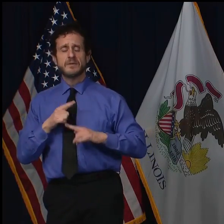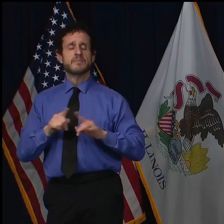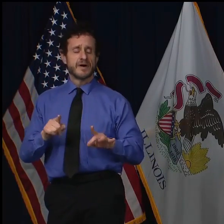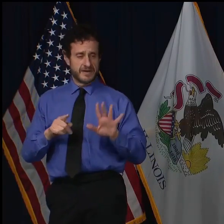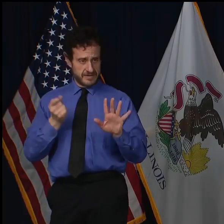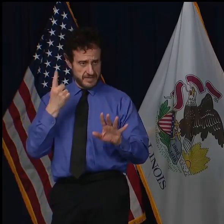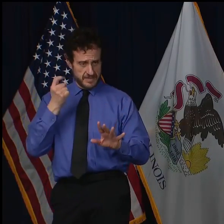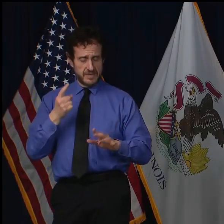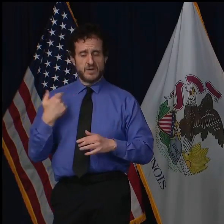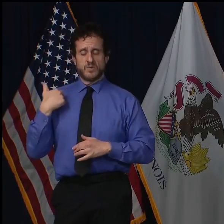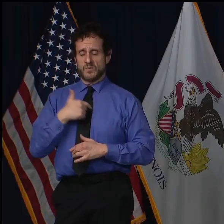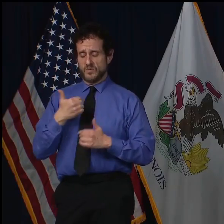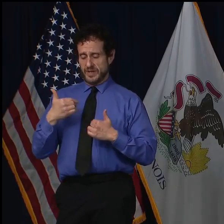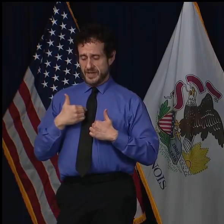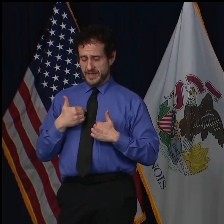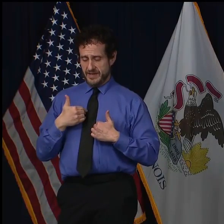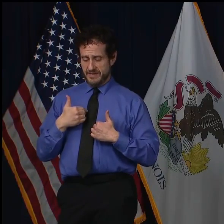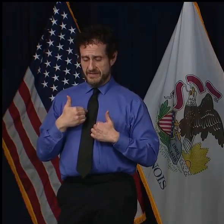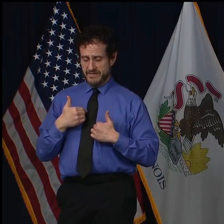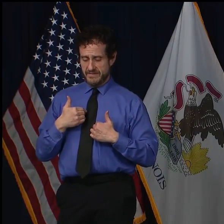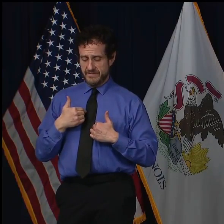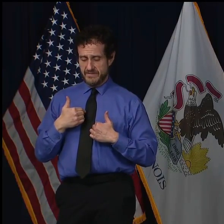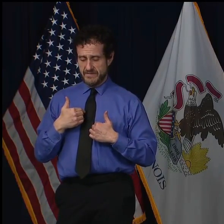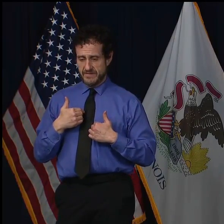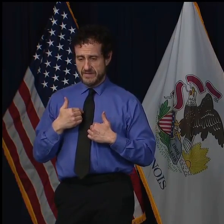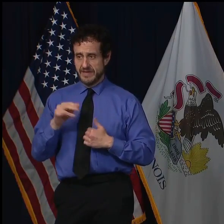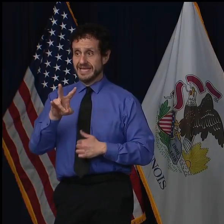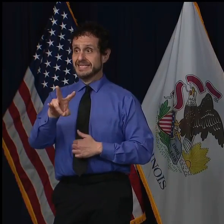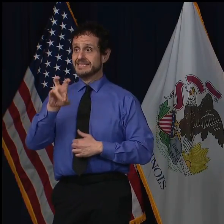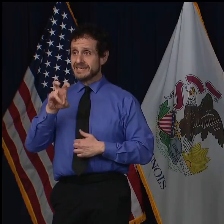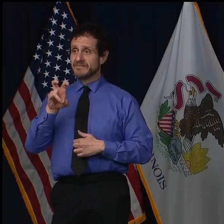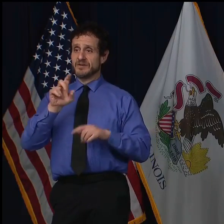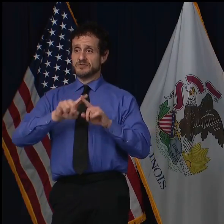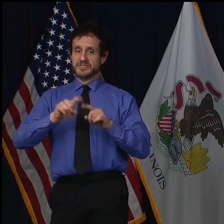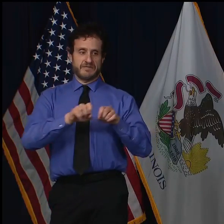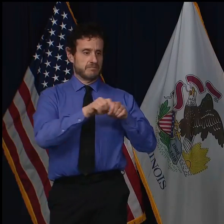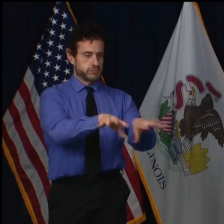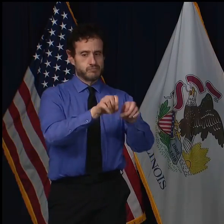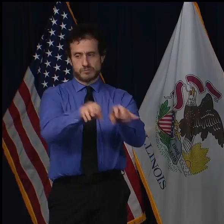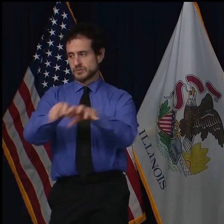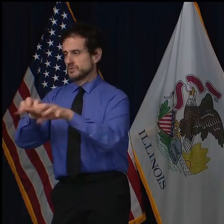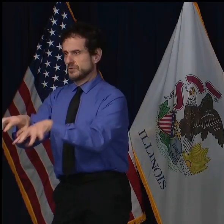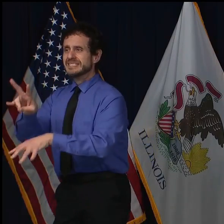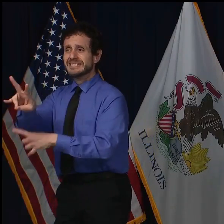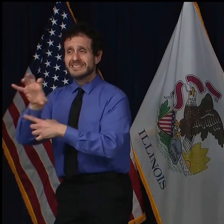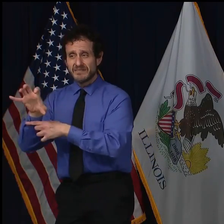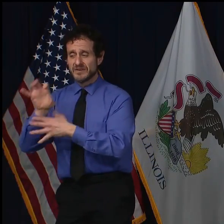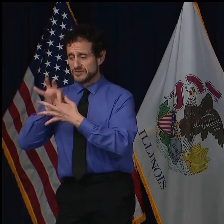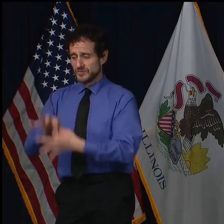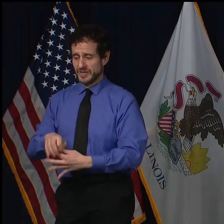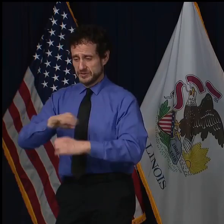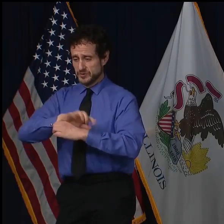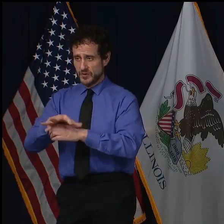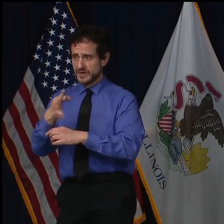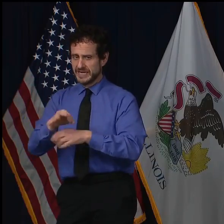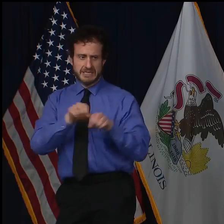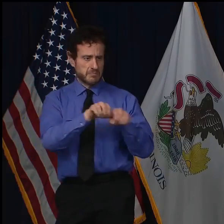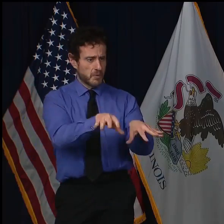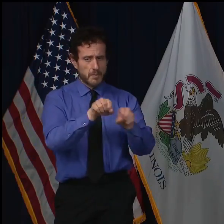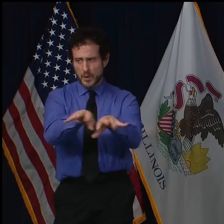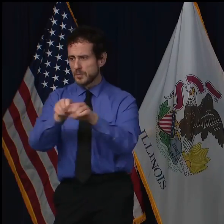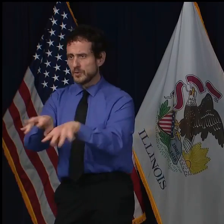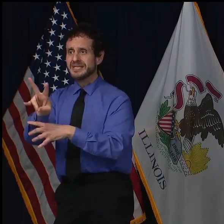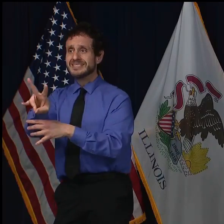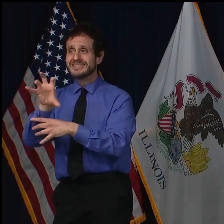have over 700 outbreaks that have been reported associated with COVID-19. I